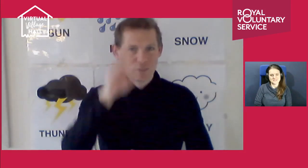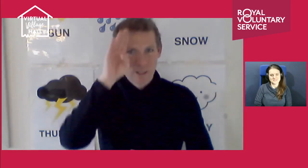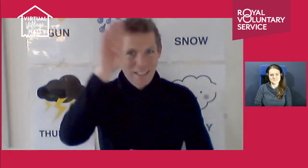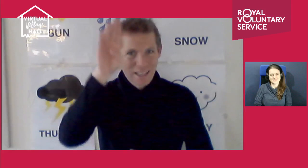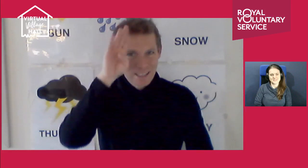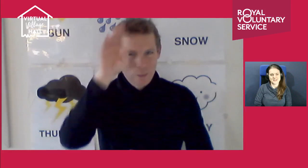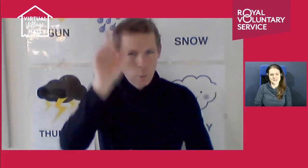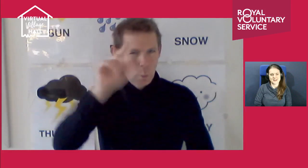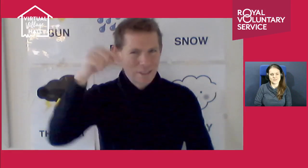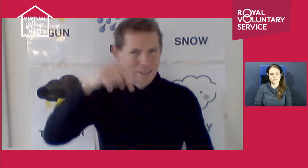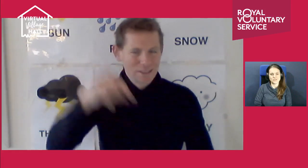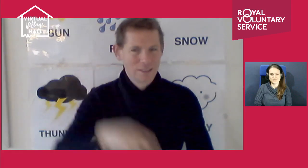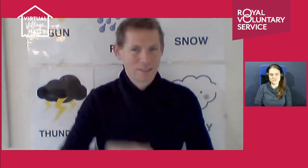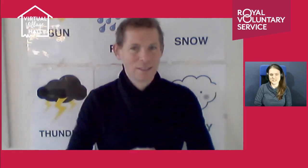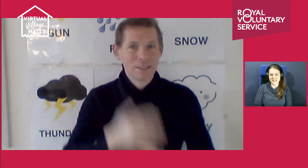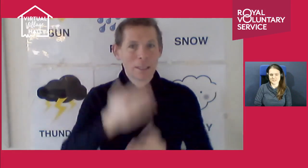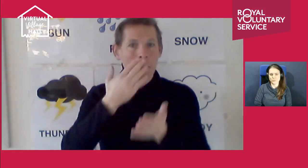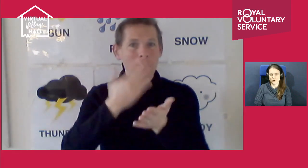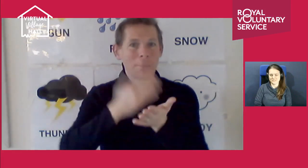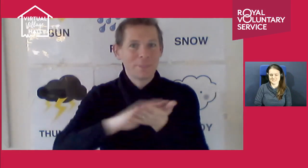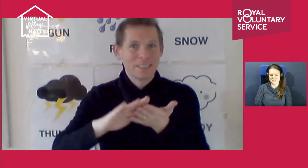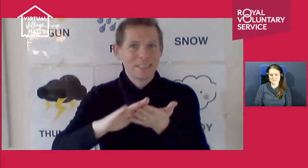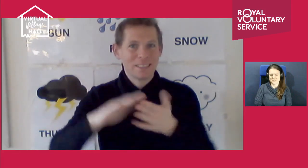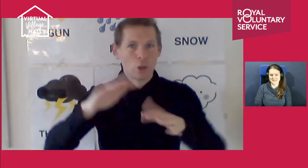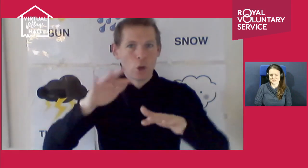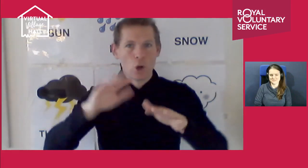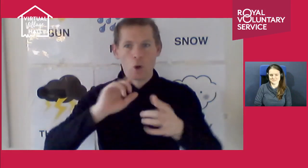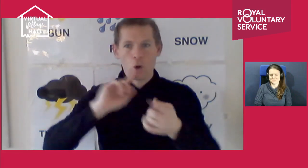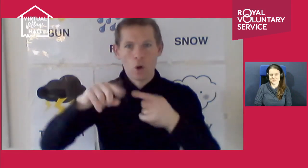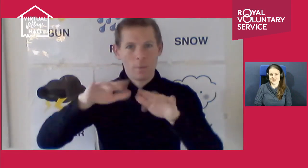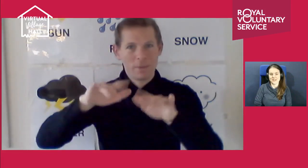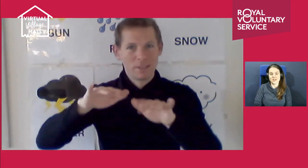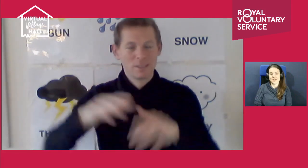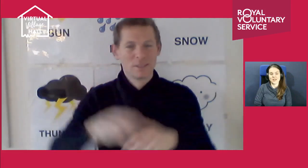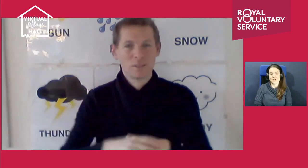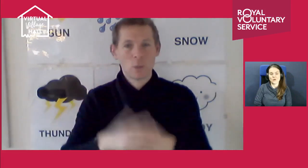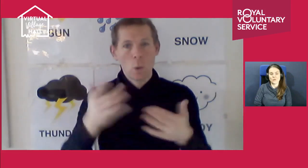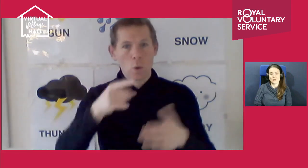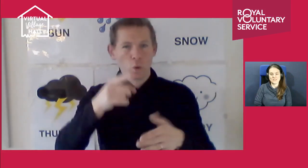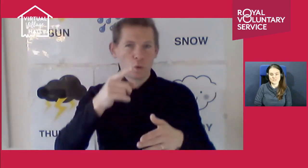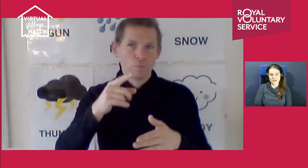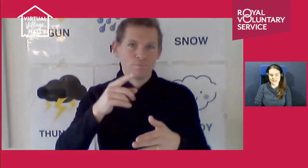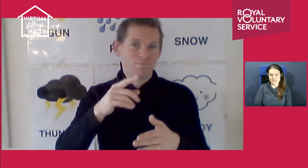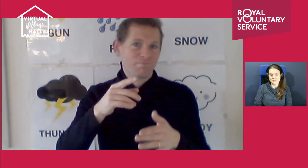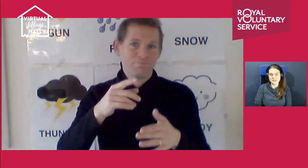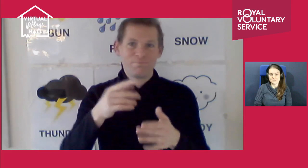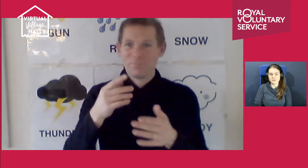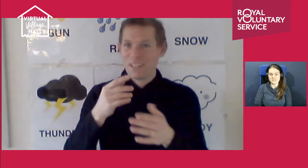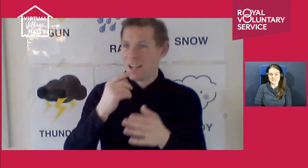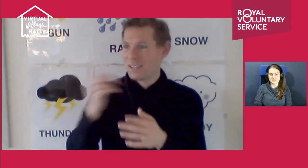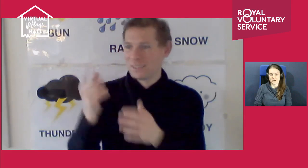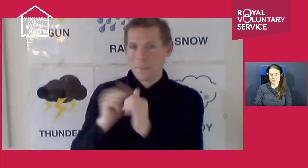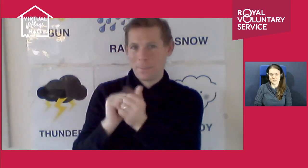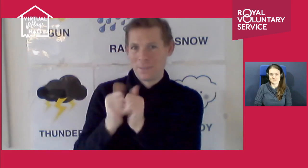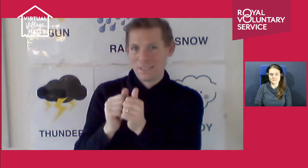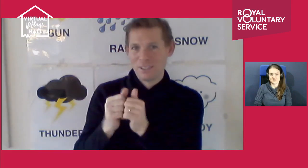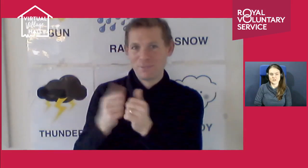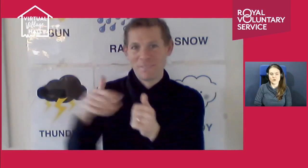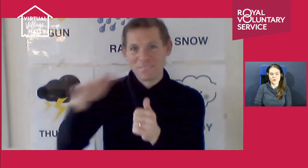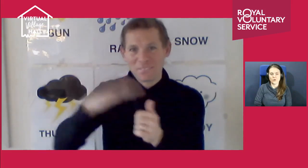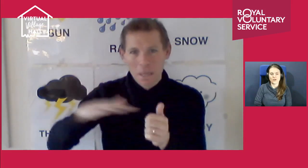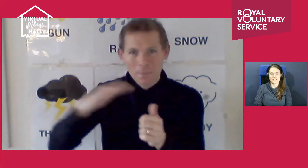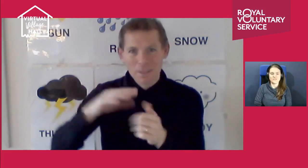sign, and I want you to guess what it is I'm signing. When you've got a guess, please put it in the